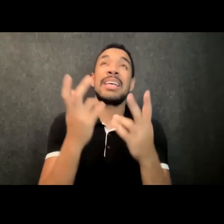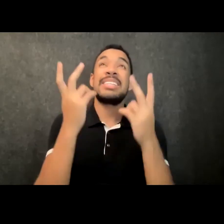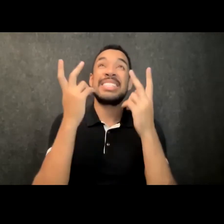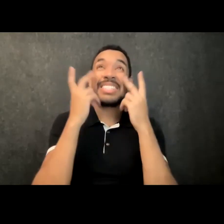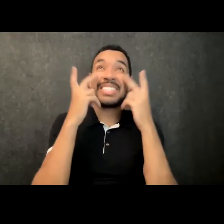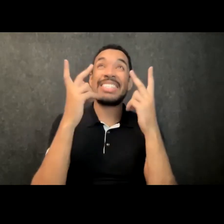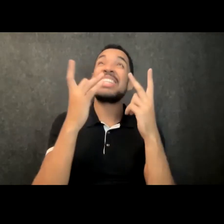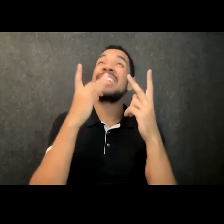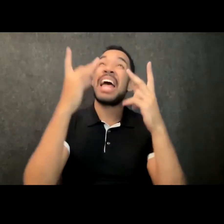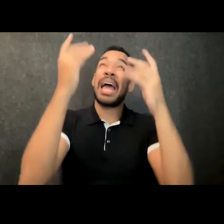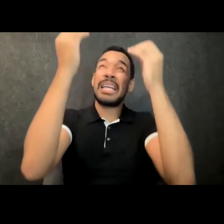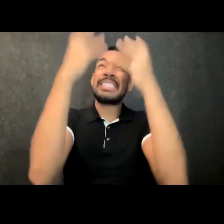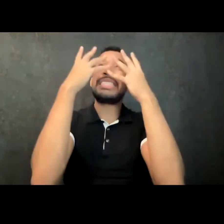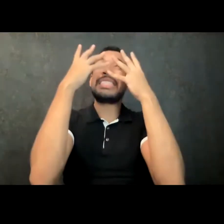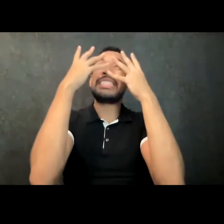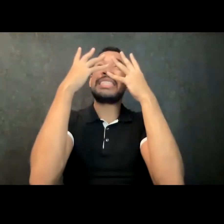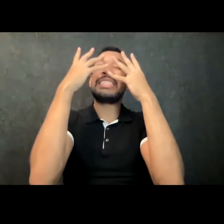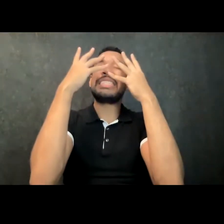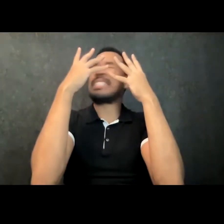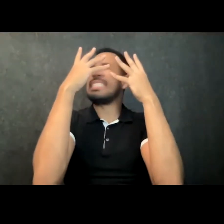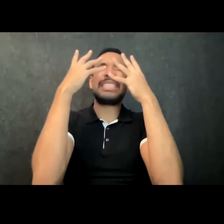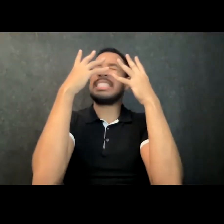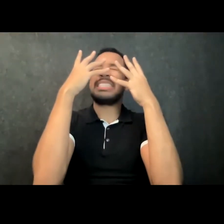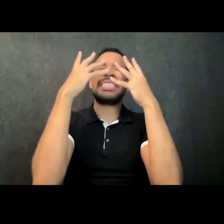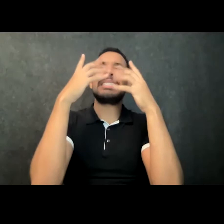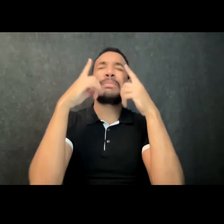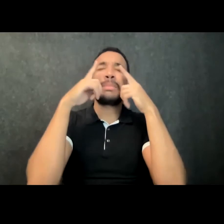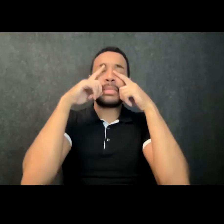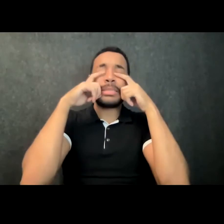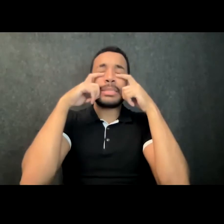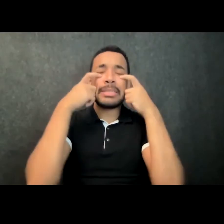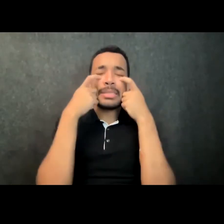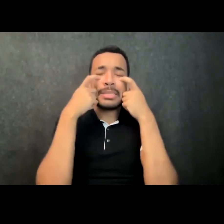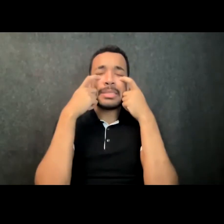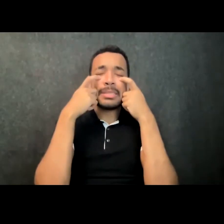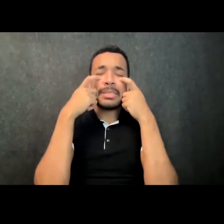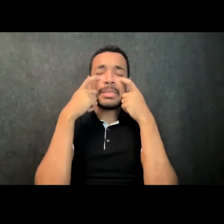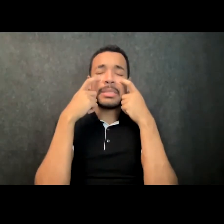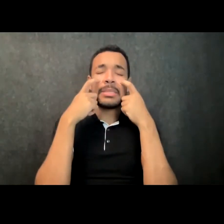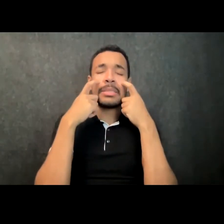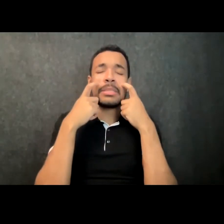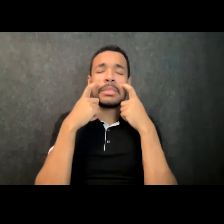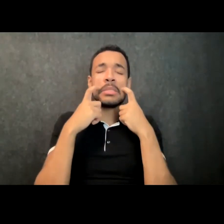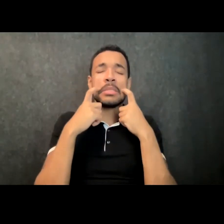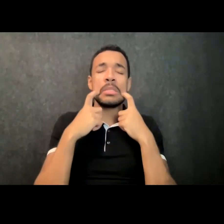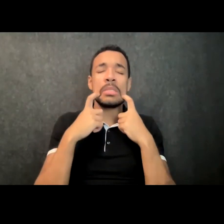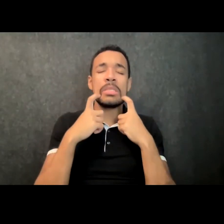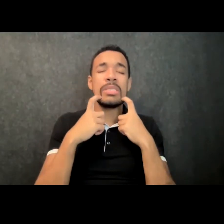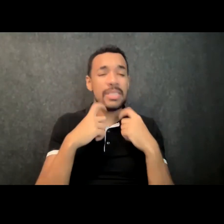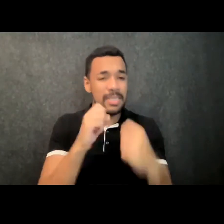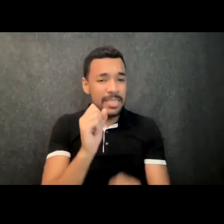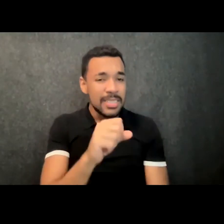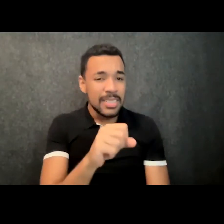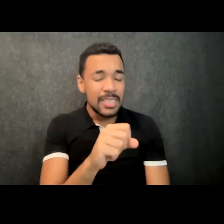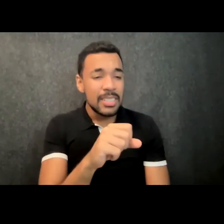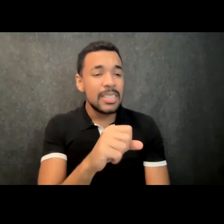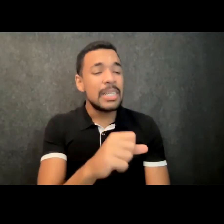bright red behind my eyelids, my eyes watered. Yeah, that'll be good. Let them take care of